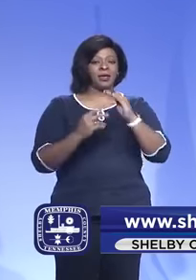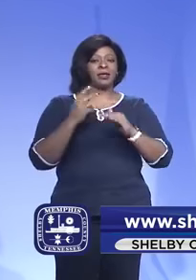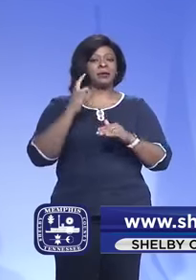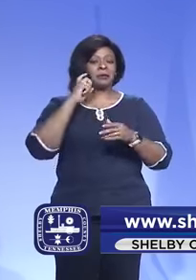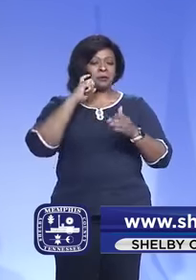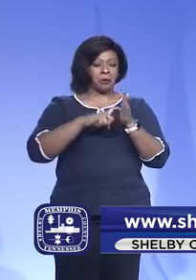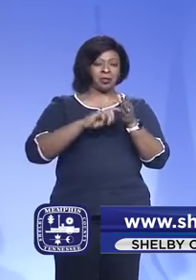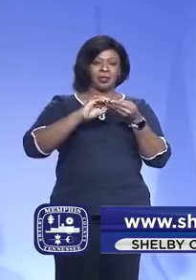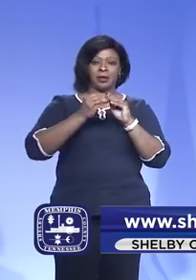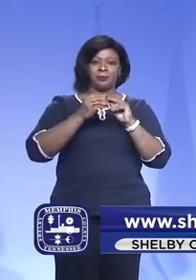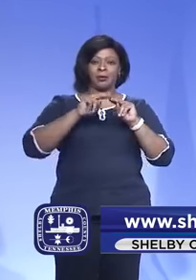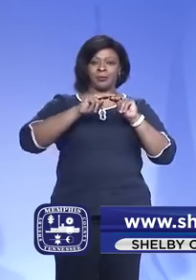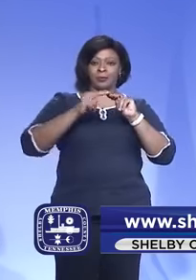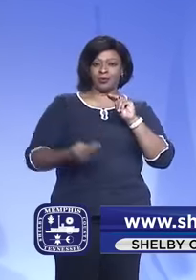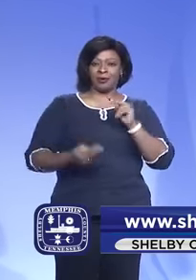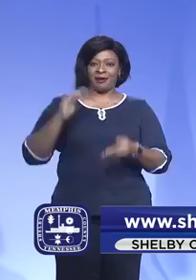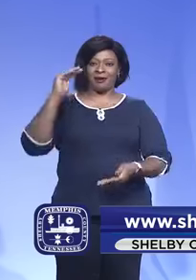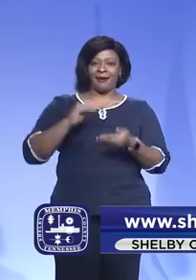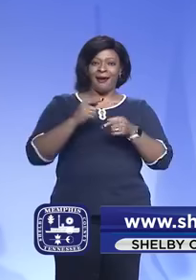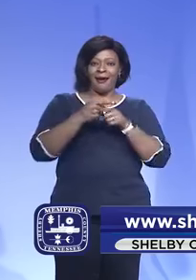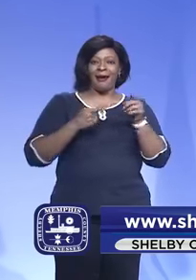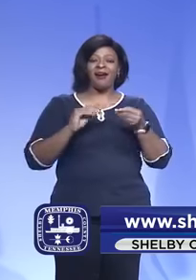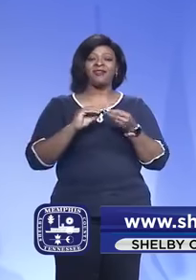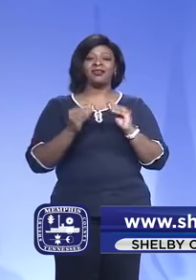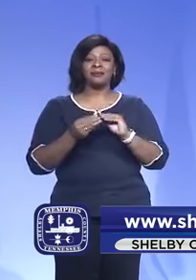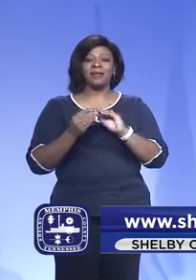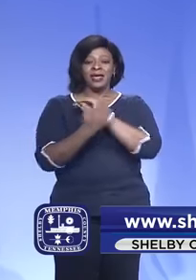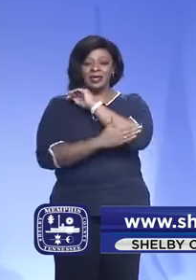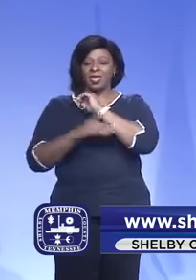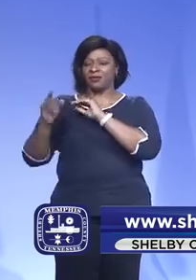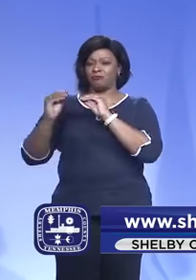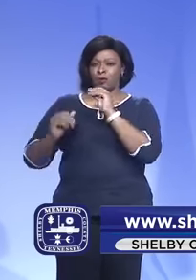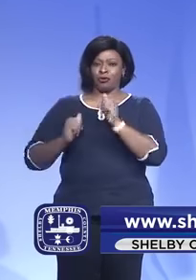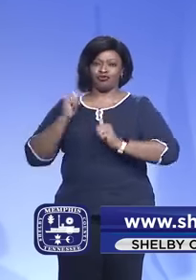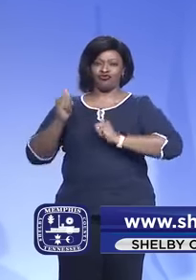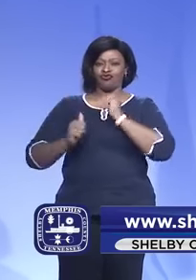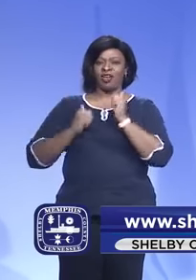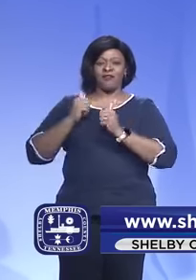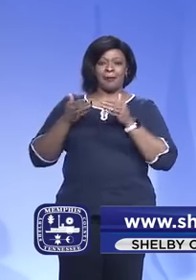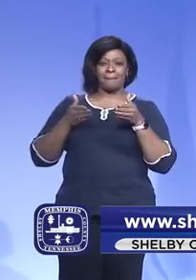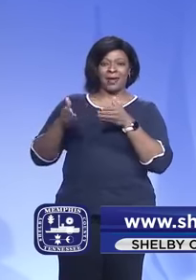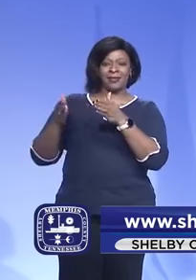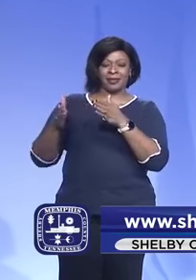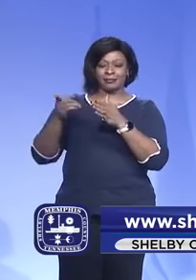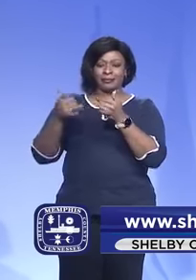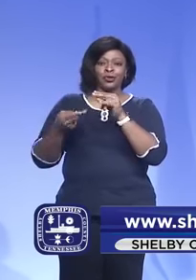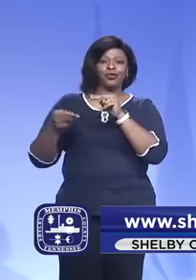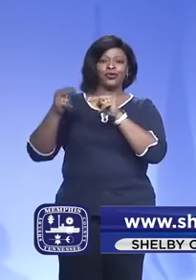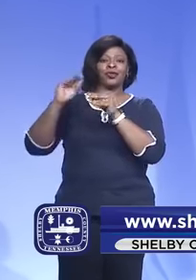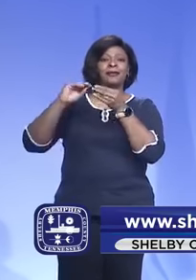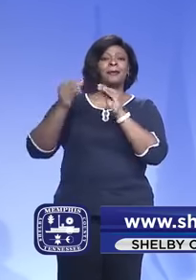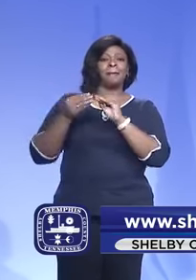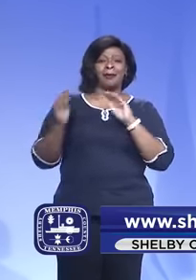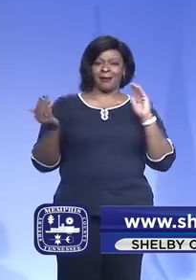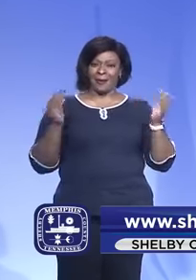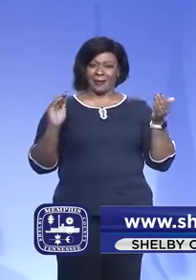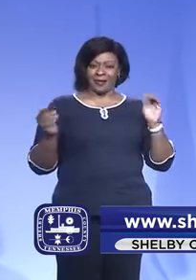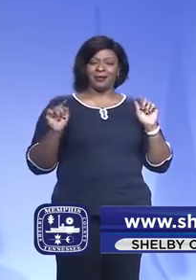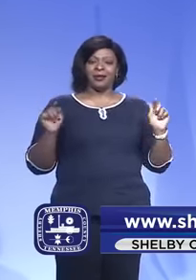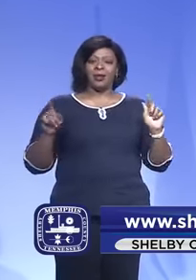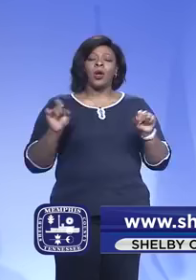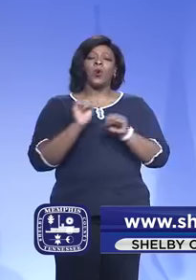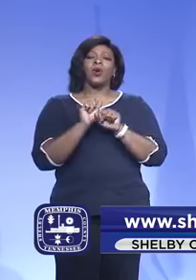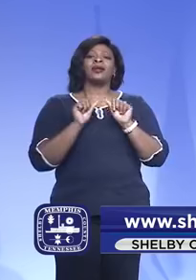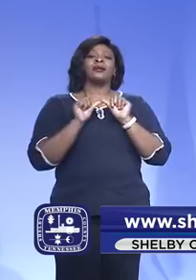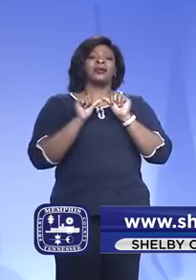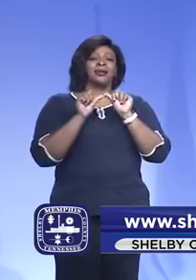half the number of deaths as counties that did not take aggressive intervention methods. So we all have to keep working